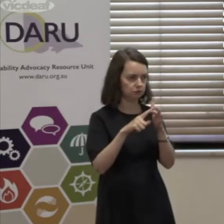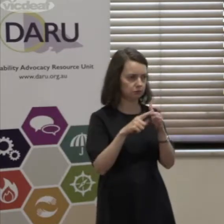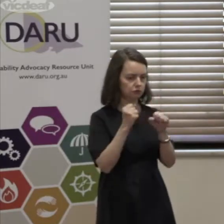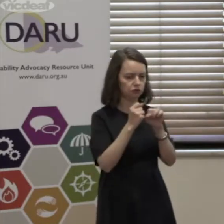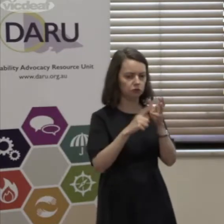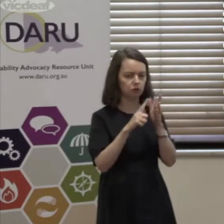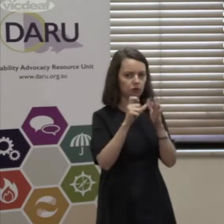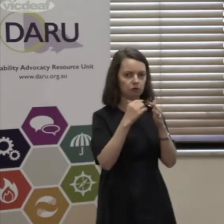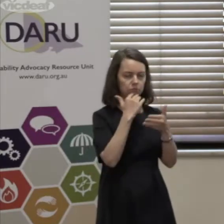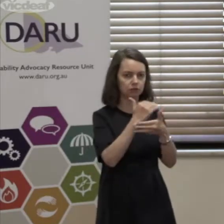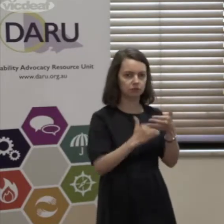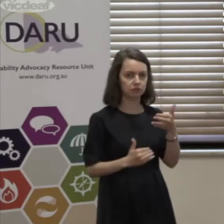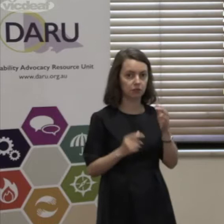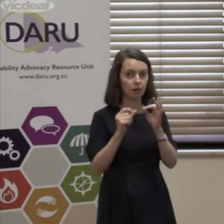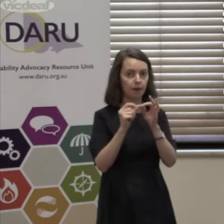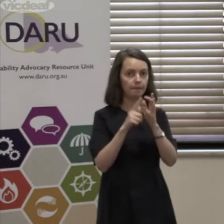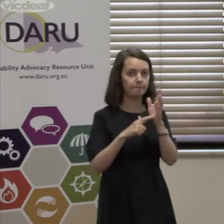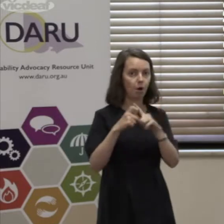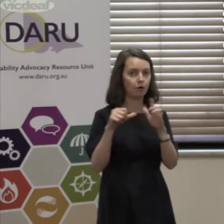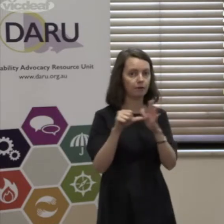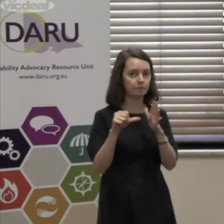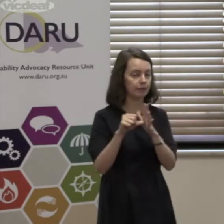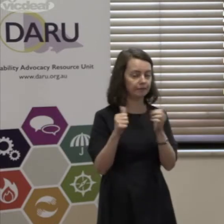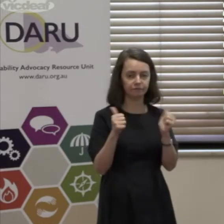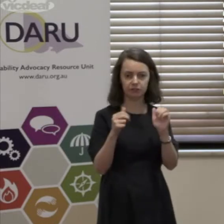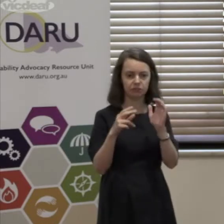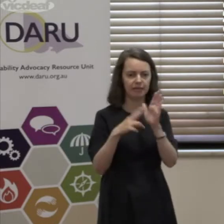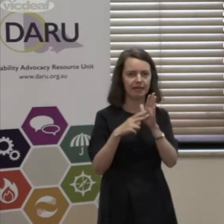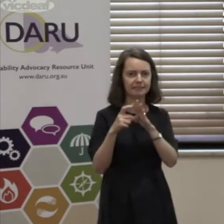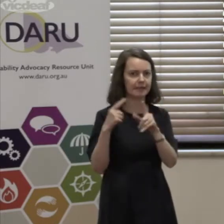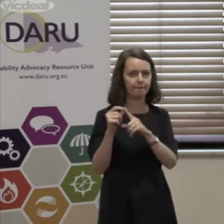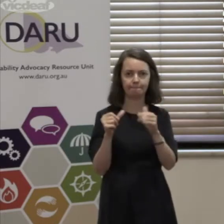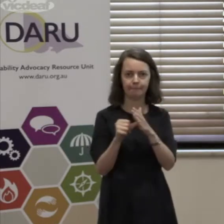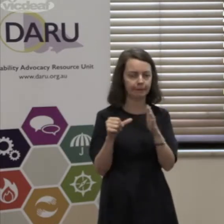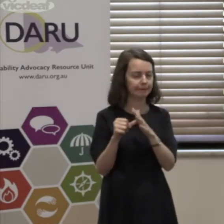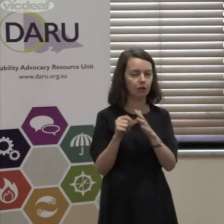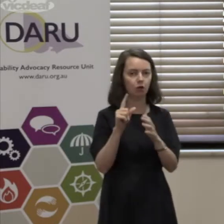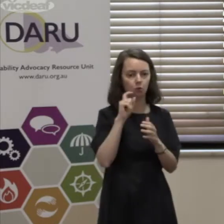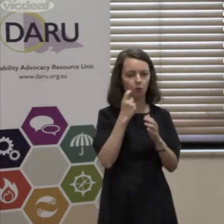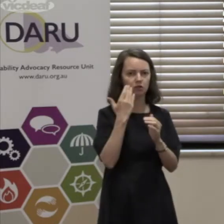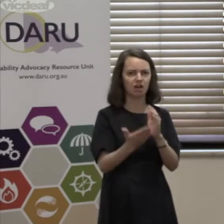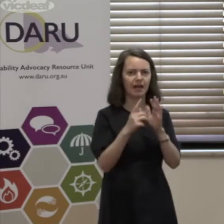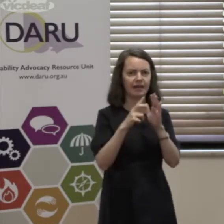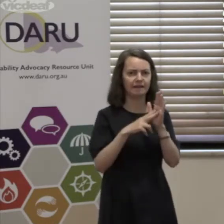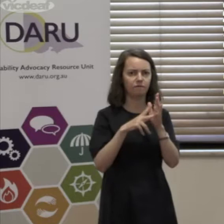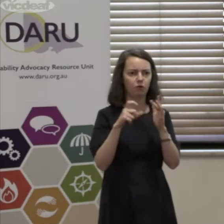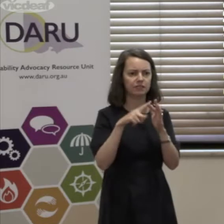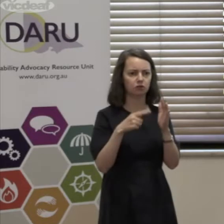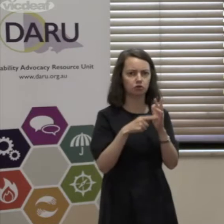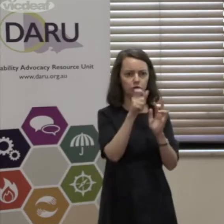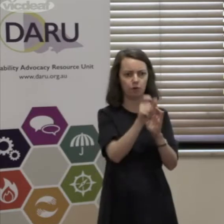again, instead of being bulk funded, so through your NDAP sort of funding, you'd be invoicing through a person's